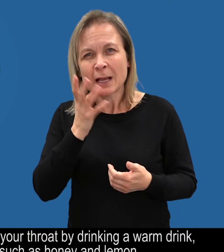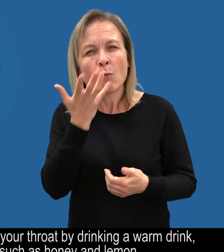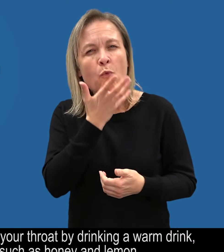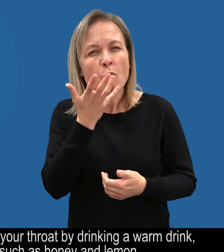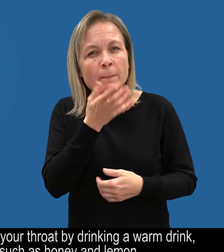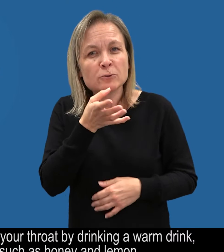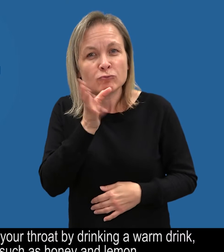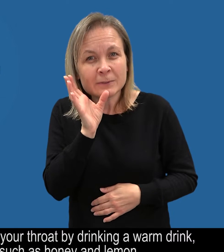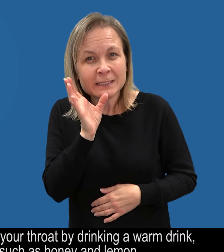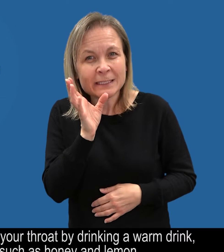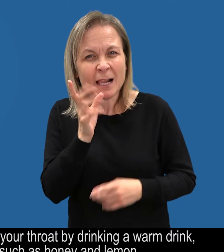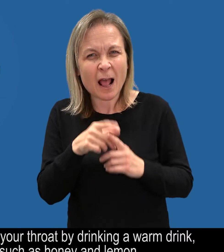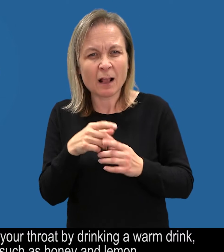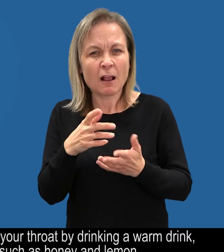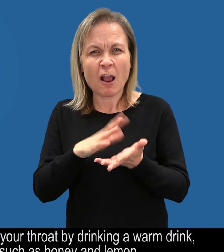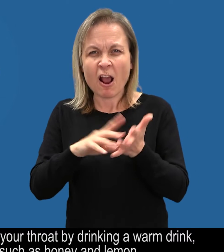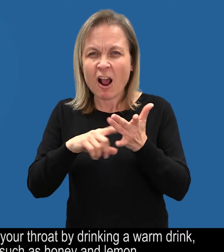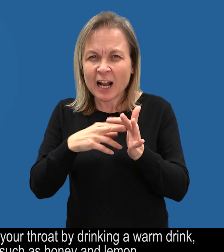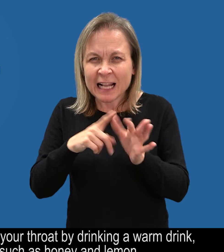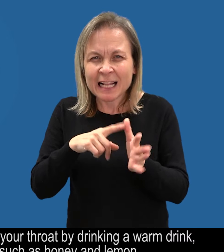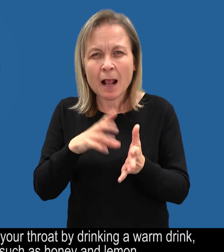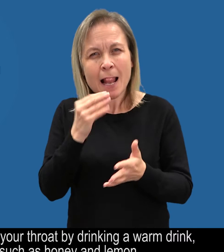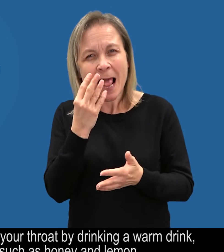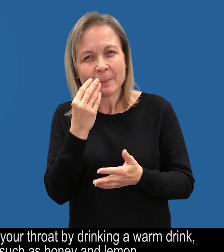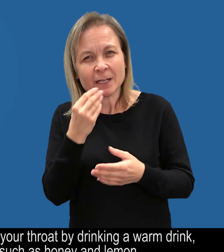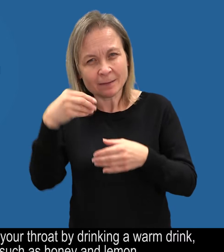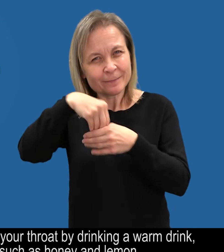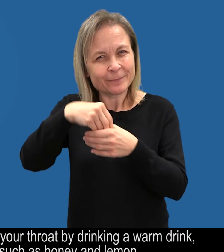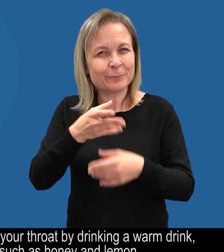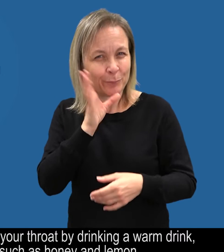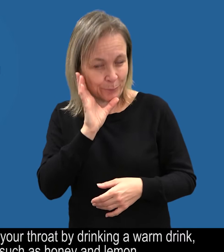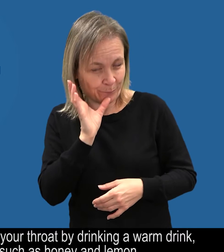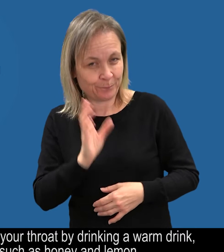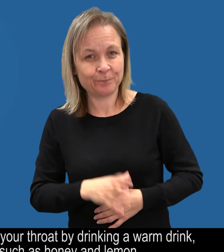Soothe your throat by drinking a warm drink, such as honey and lemon.